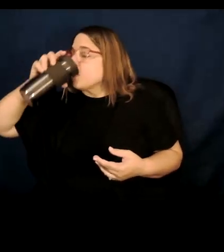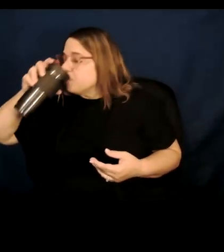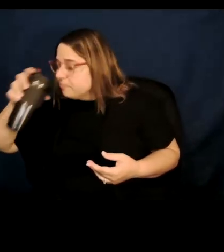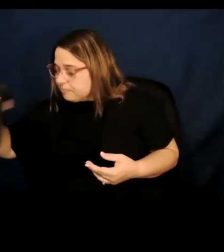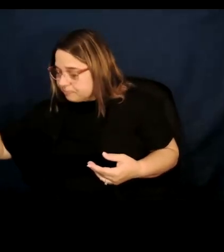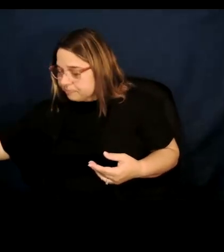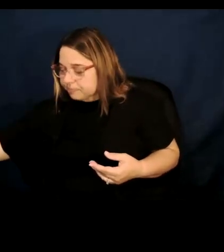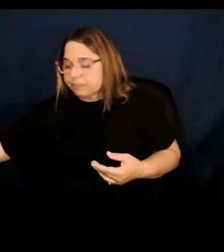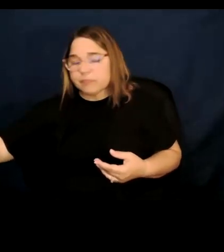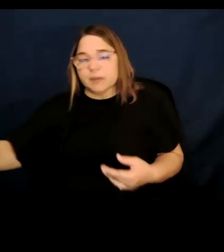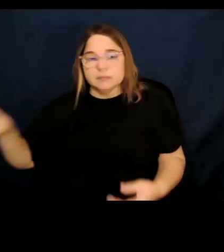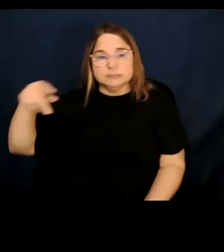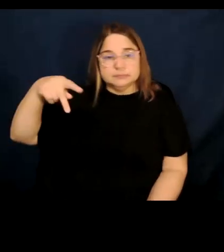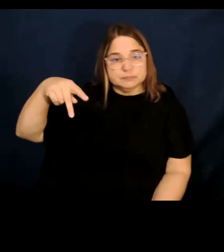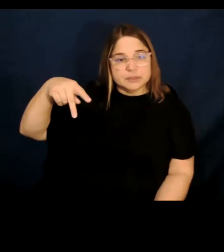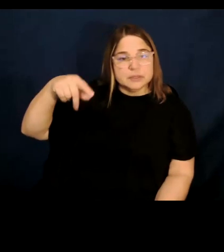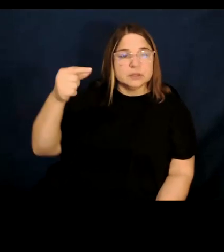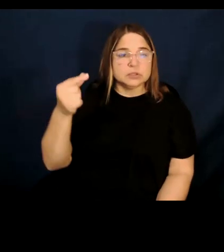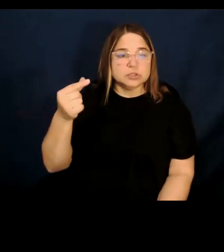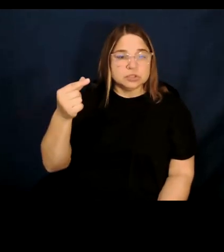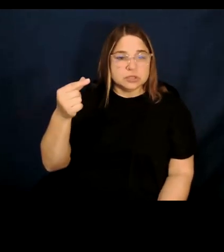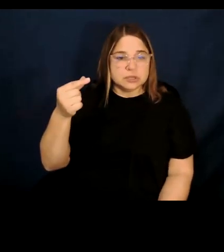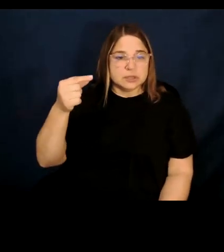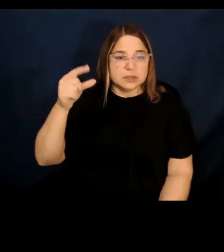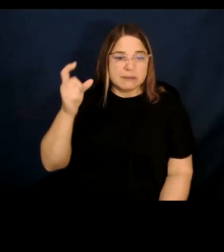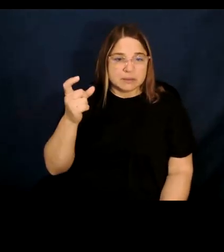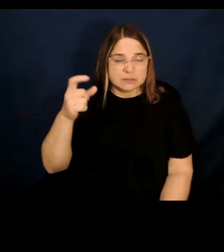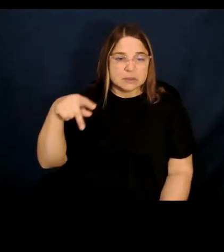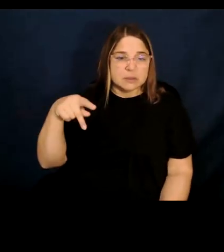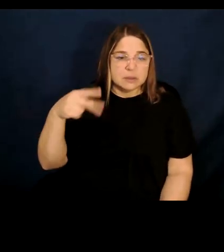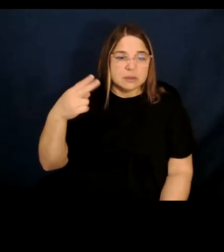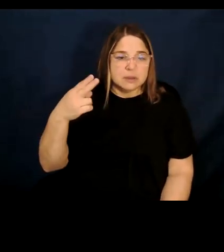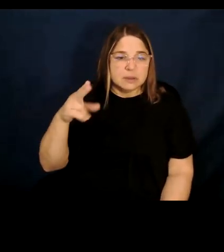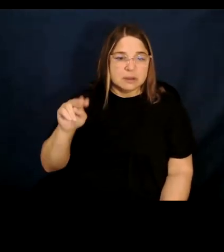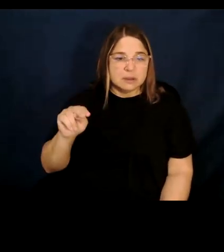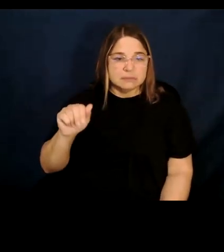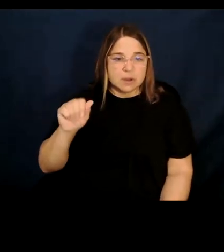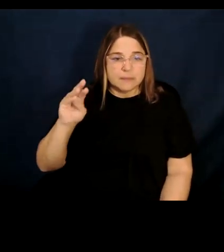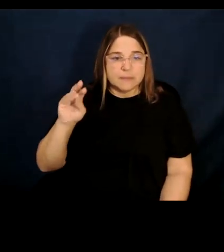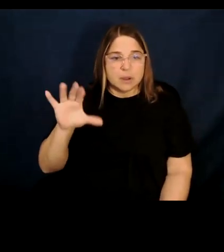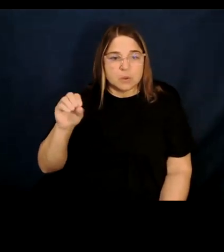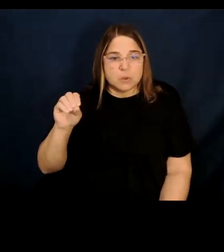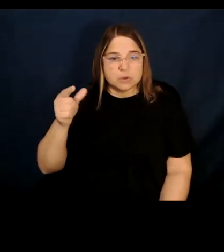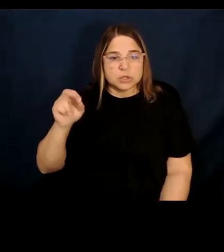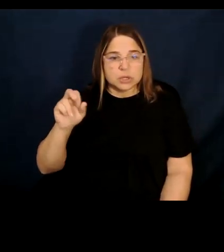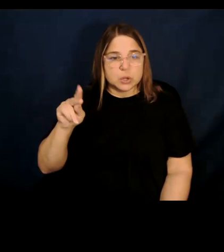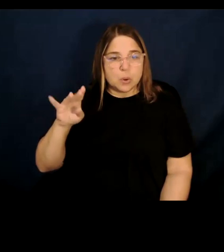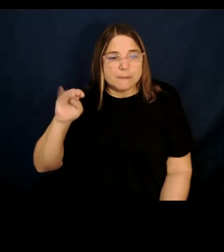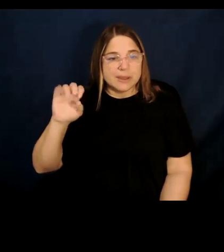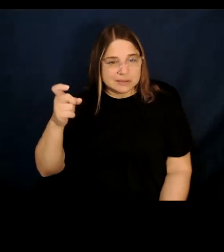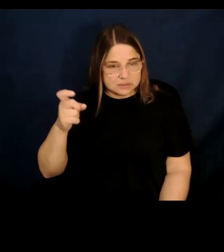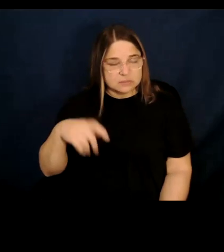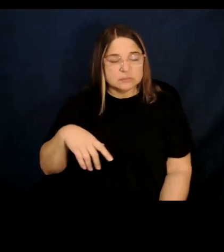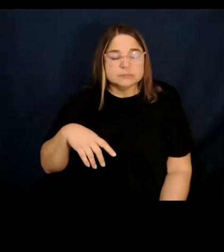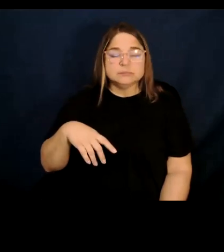monitoring, also known as PGX. Pharmacogenomics, or PGX, is the science of how personal genetics